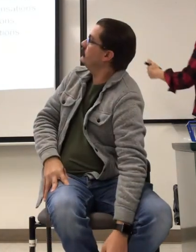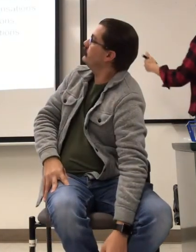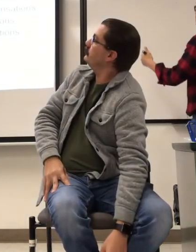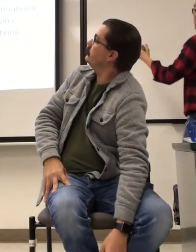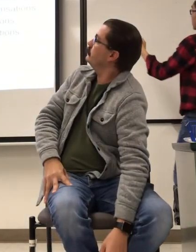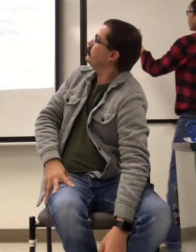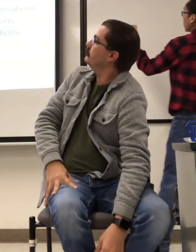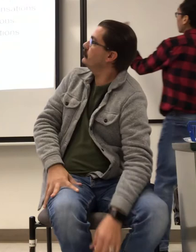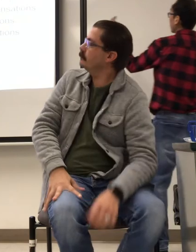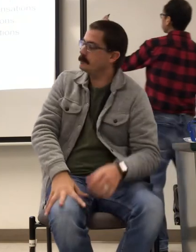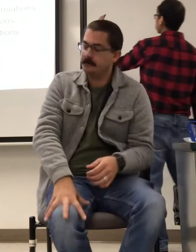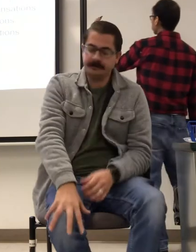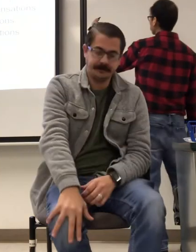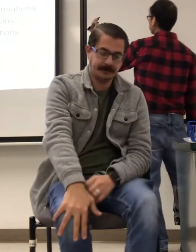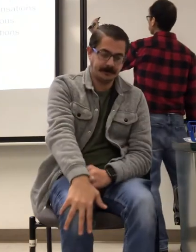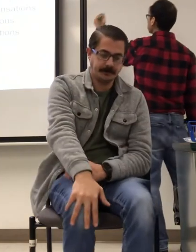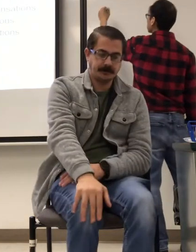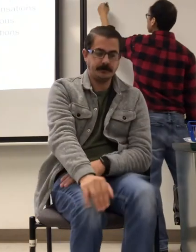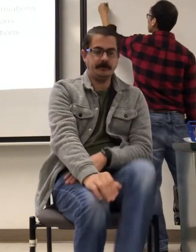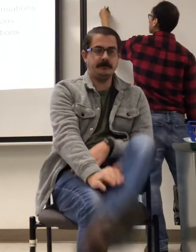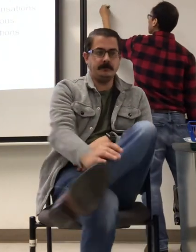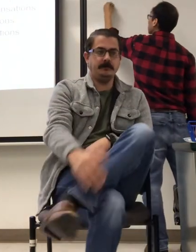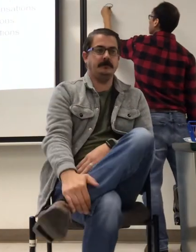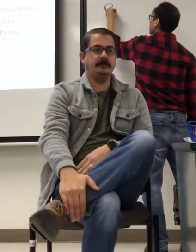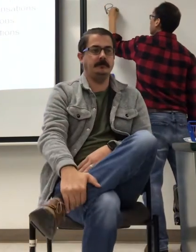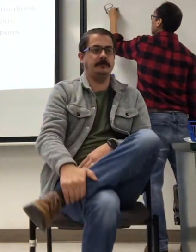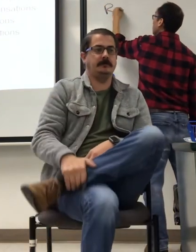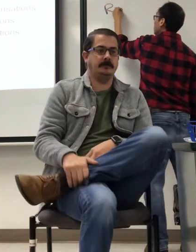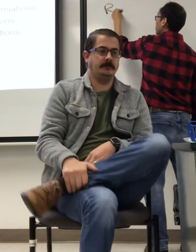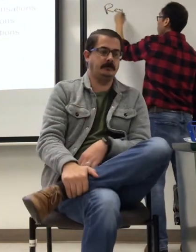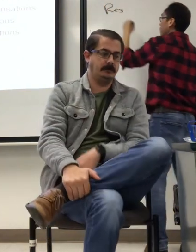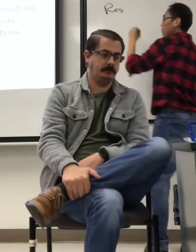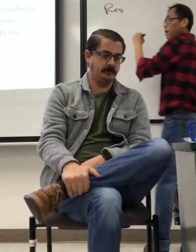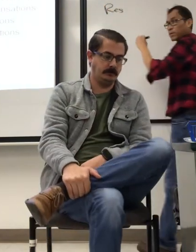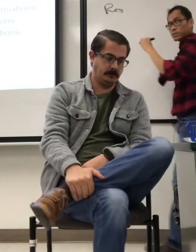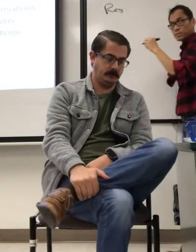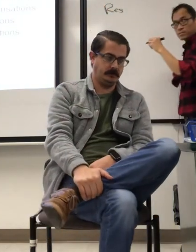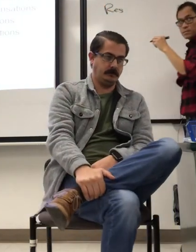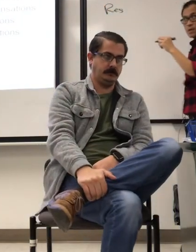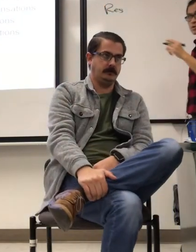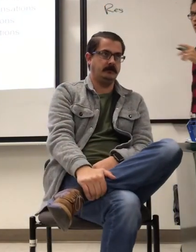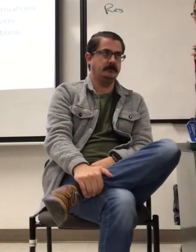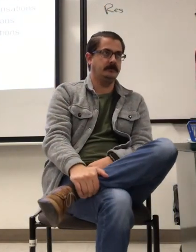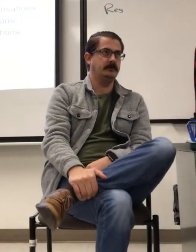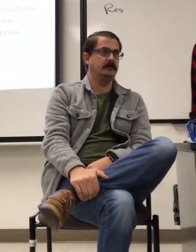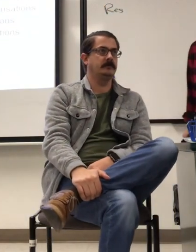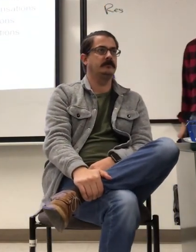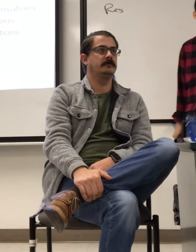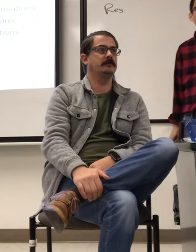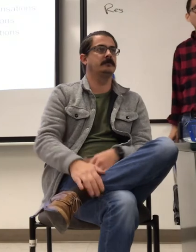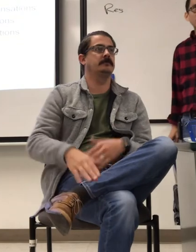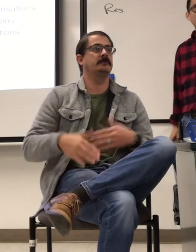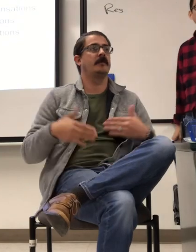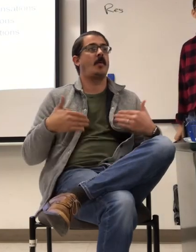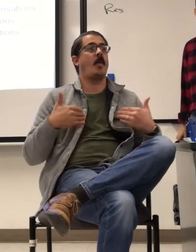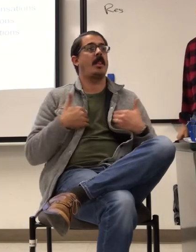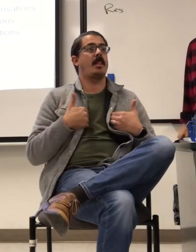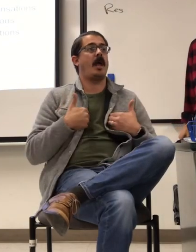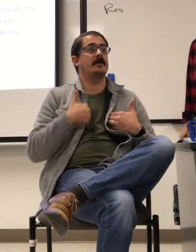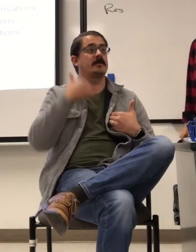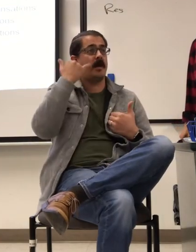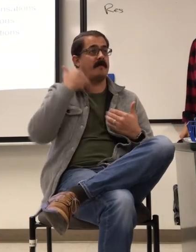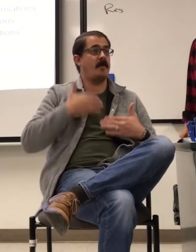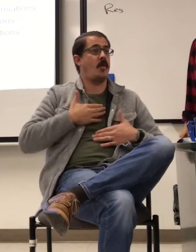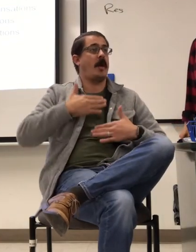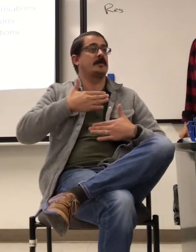let's say, for example, something's wrong with the lungs. So you have a respiratory